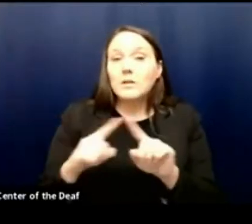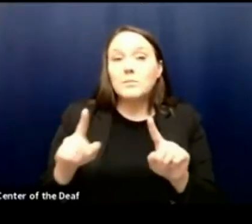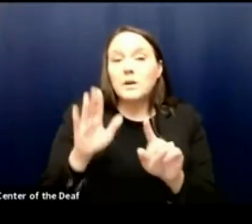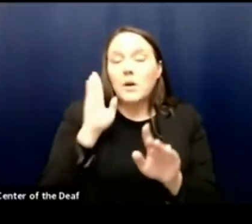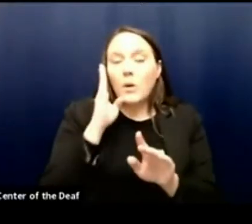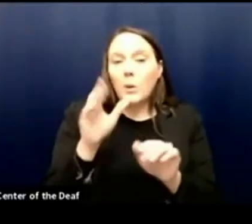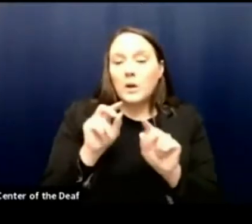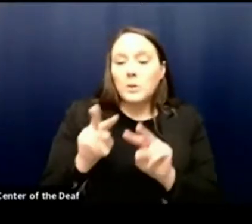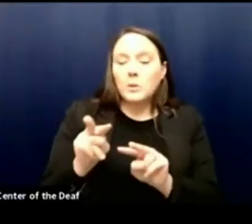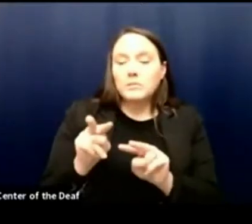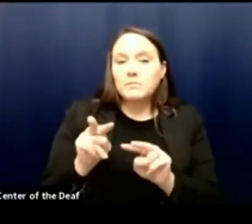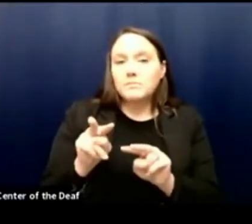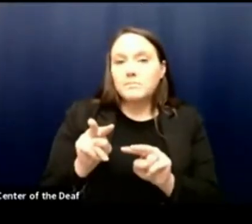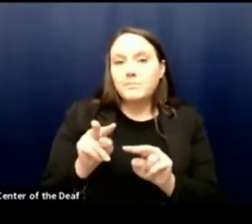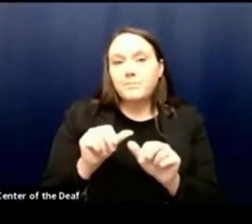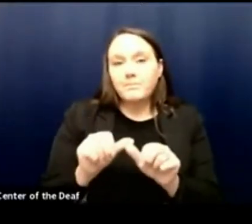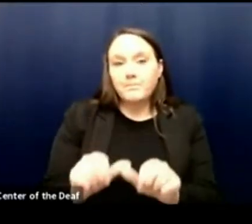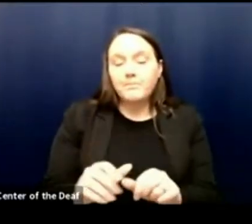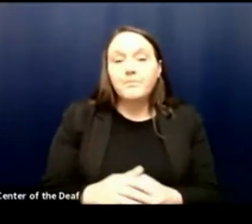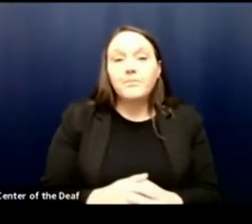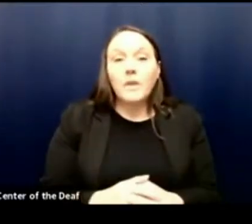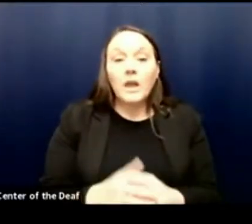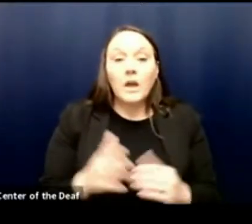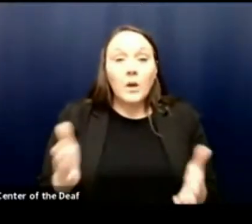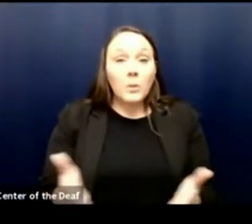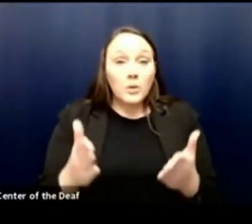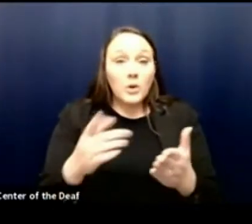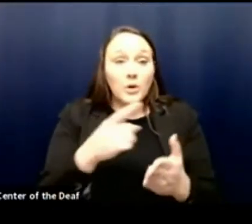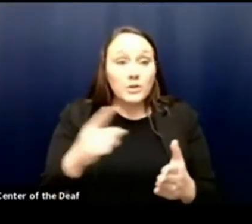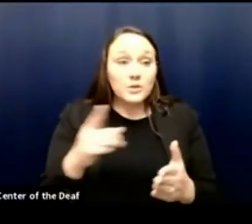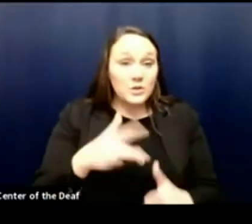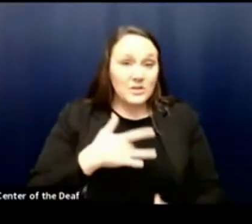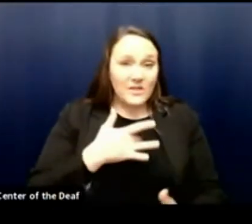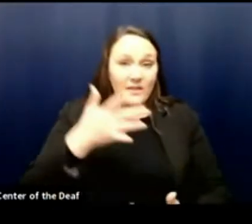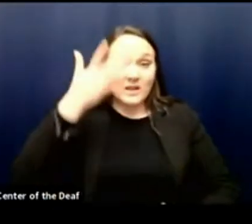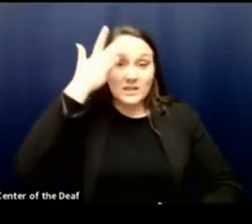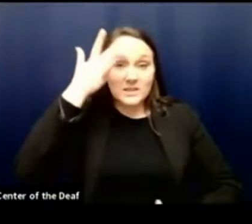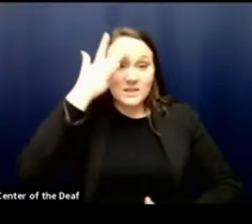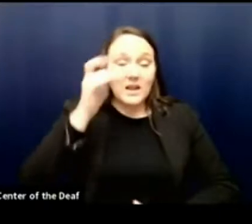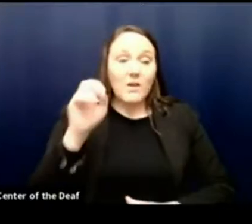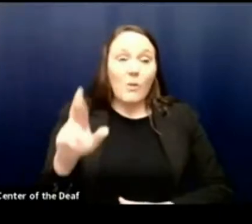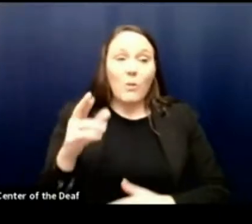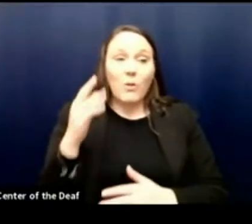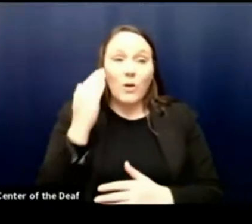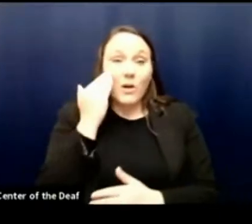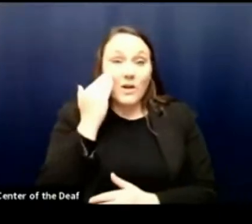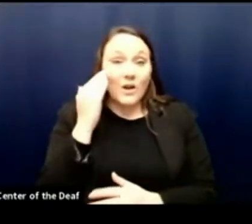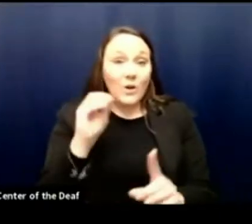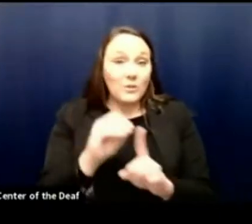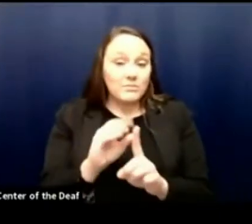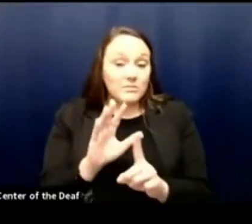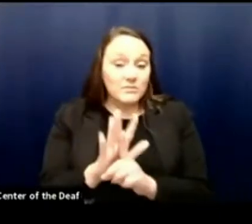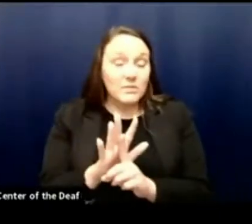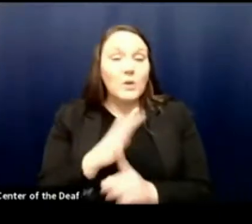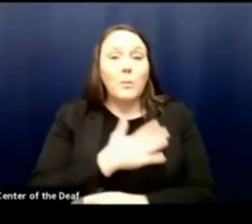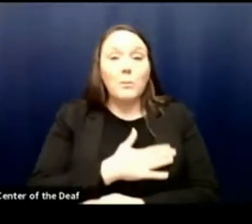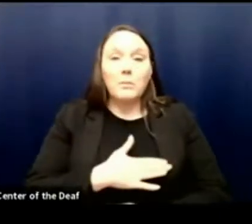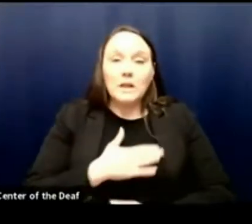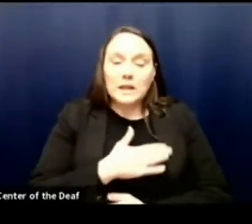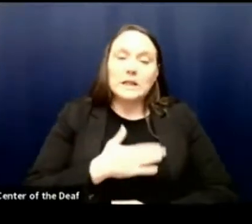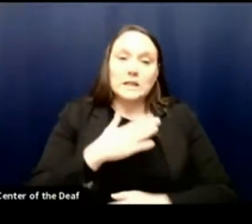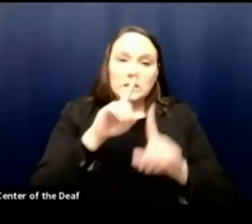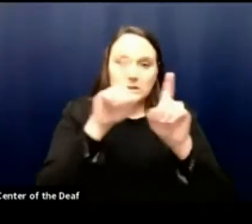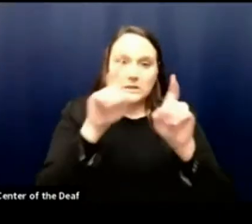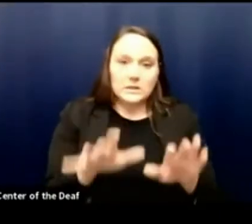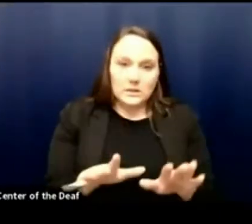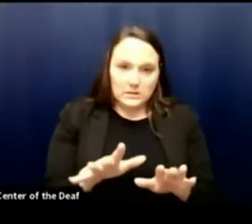on it. We continue to urge anyone who has symptoms or has been exposed to COVID, please get tested. And